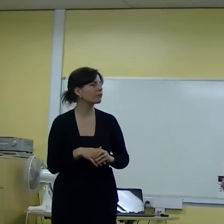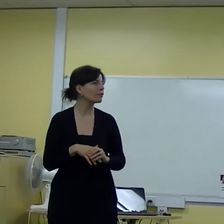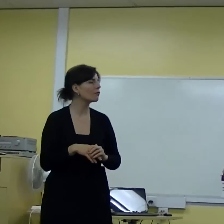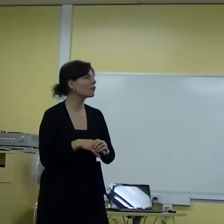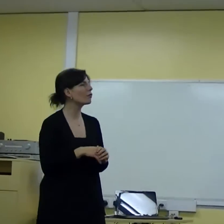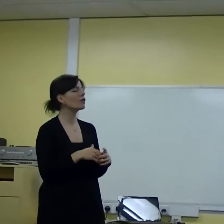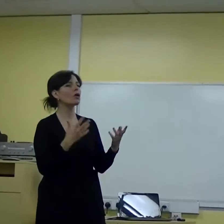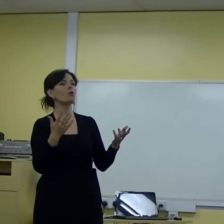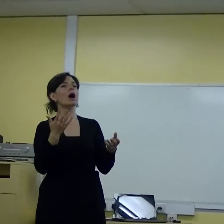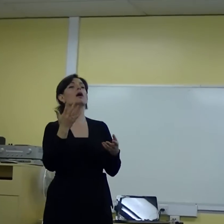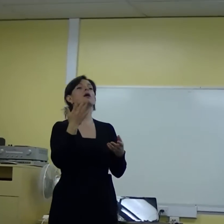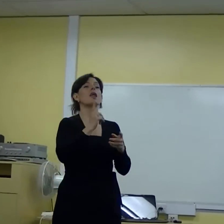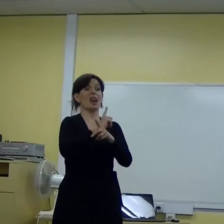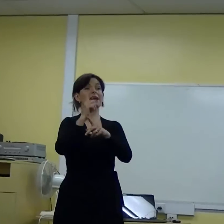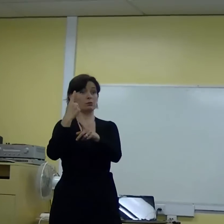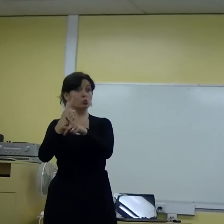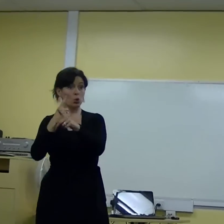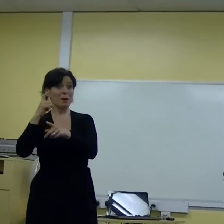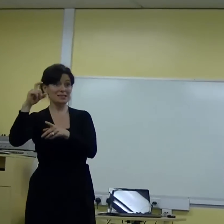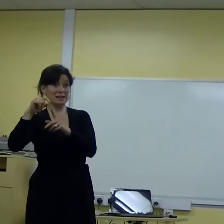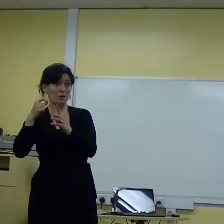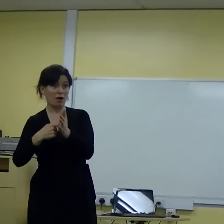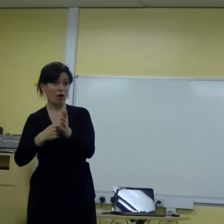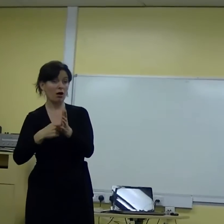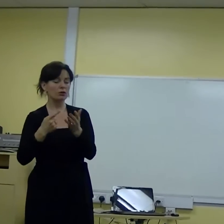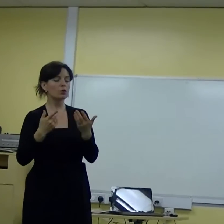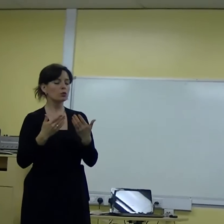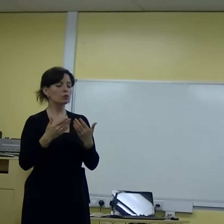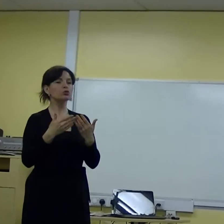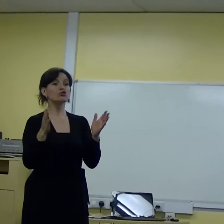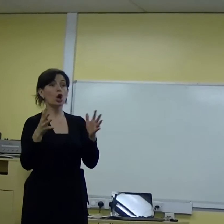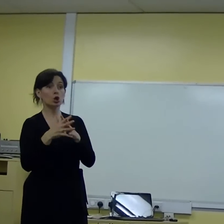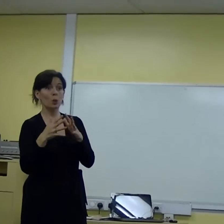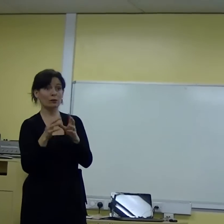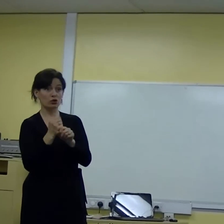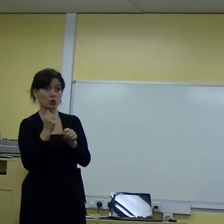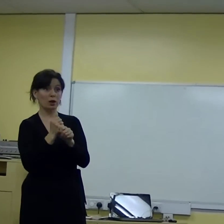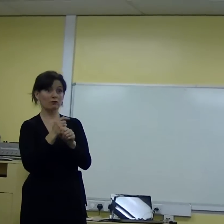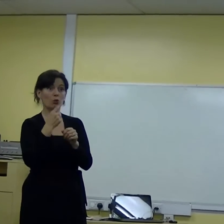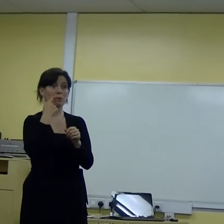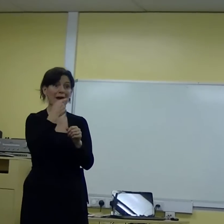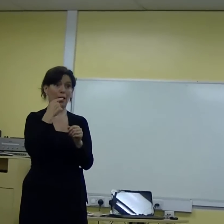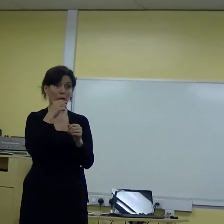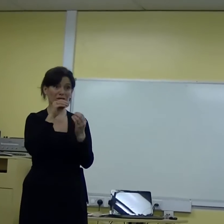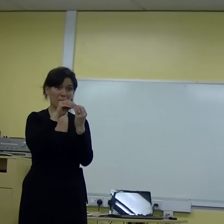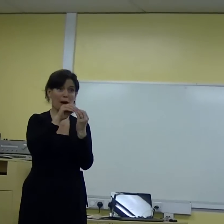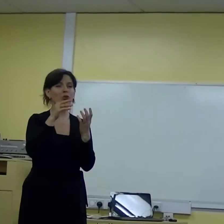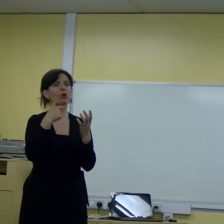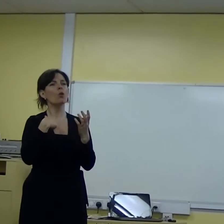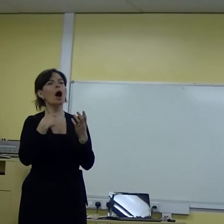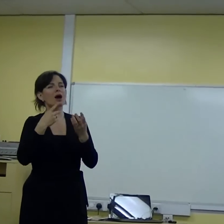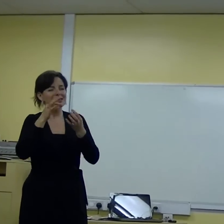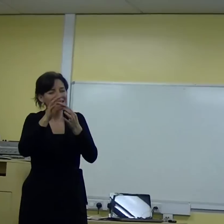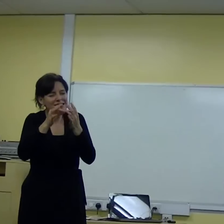When we get to the CPR bit, when we show you how to do that and the mouth to mouth, I'll explain in